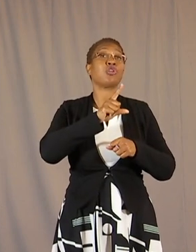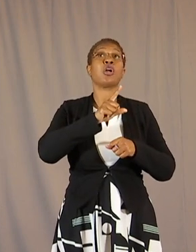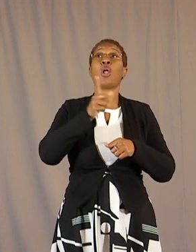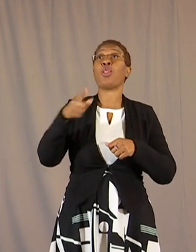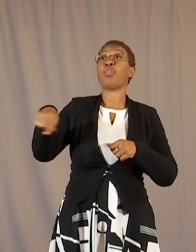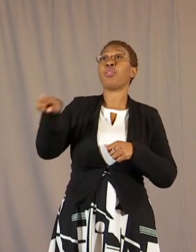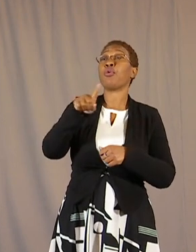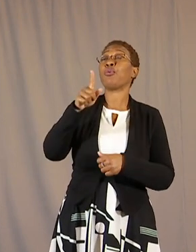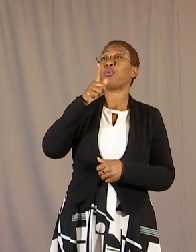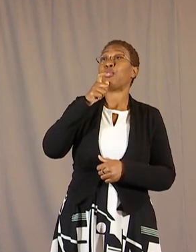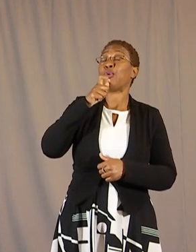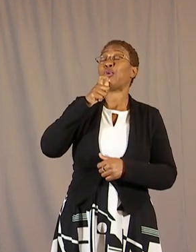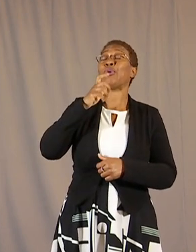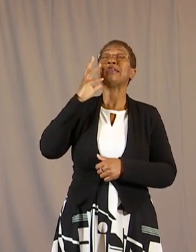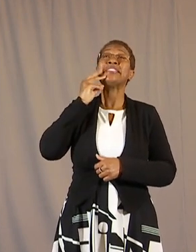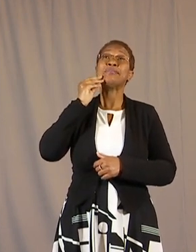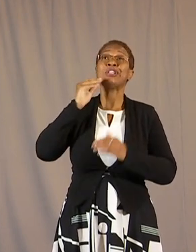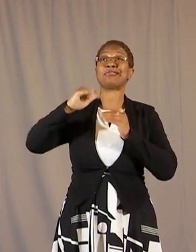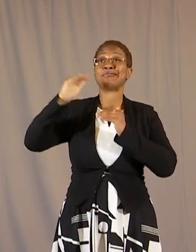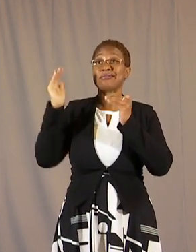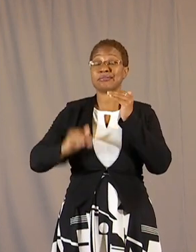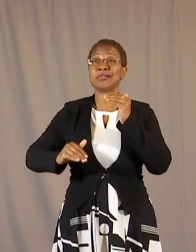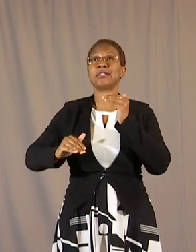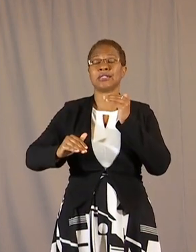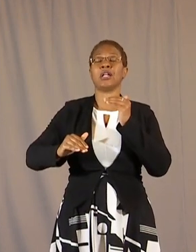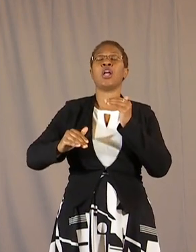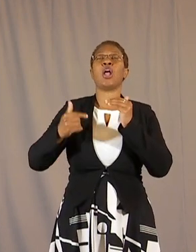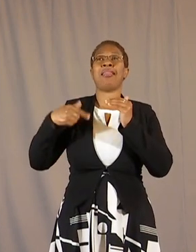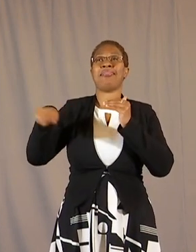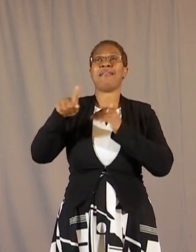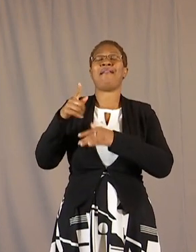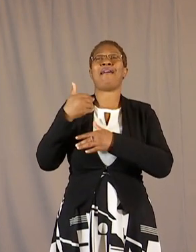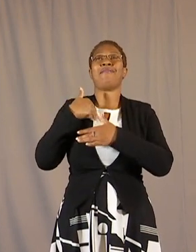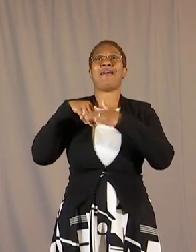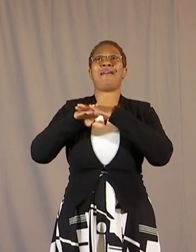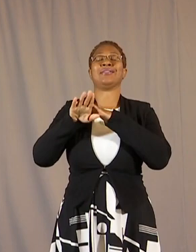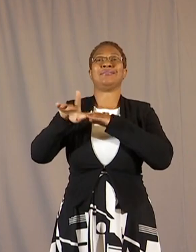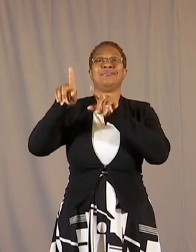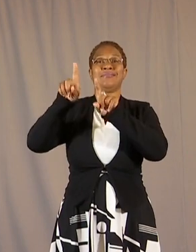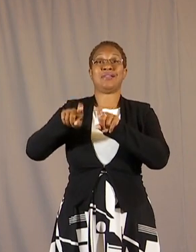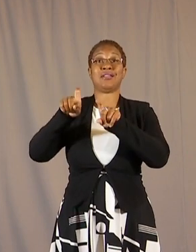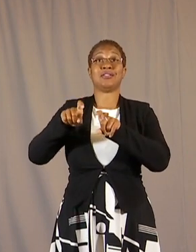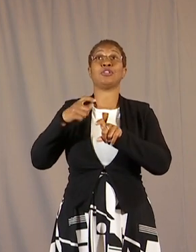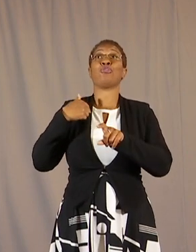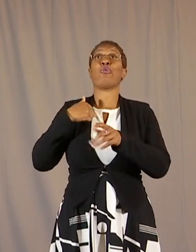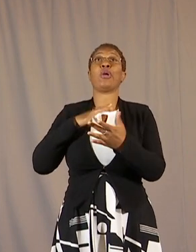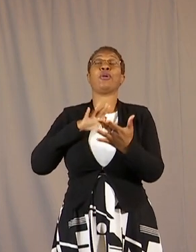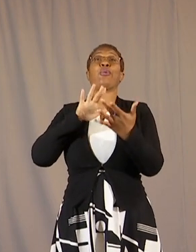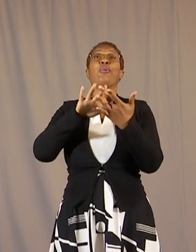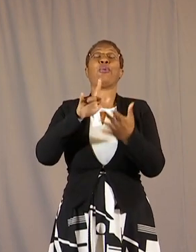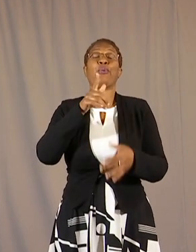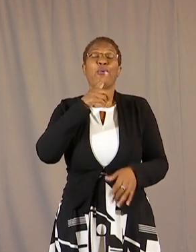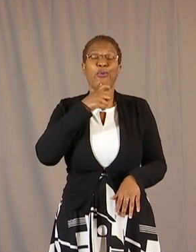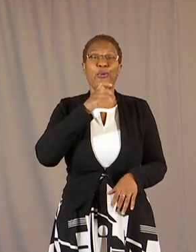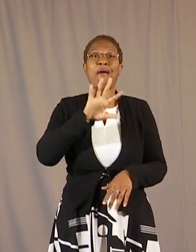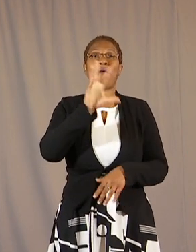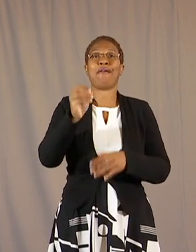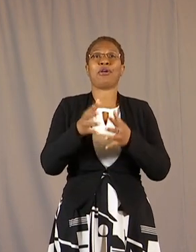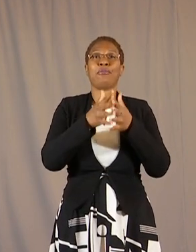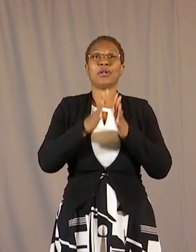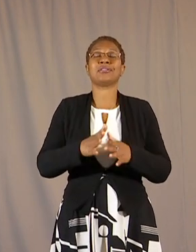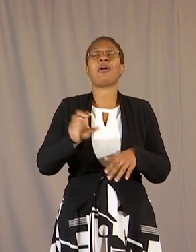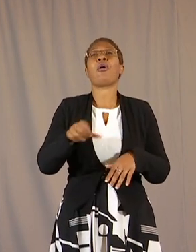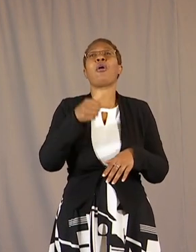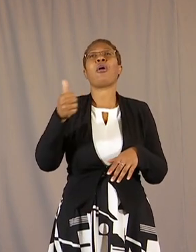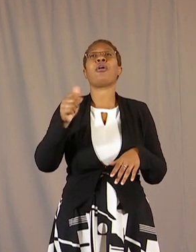were experiencing those disparate, you know, outcomes. So we were trying to reach African Americans. You know, we were trying to reach racial and ethnic populations, other